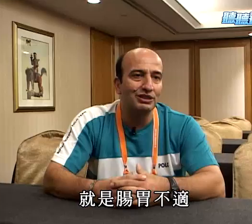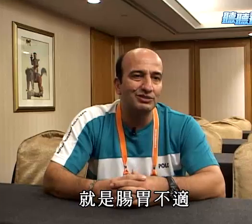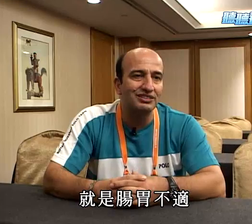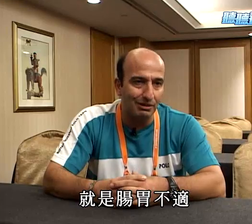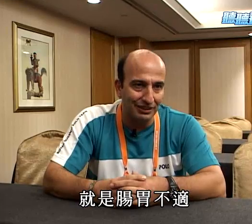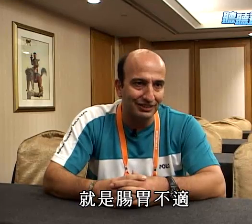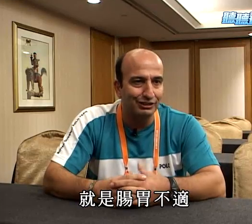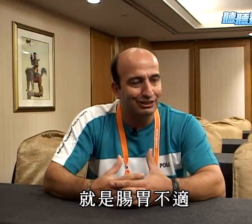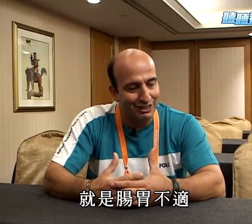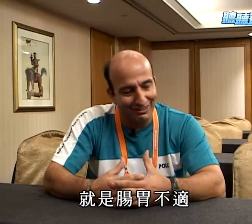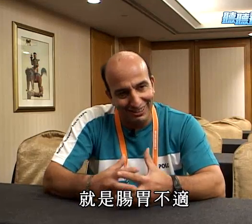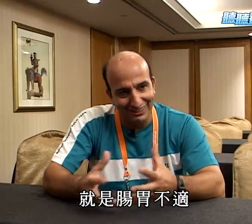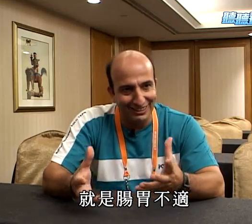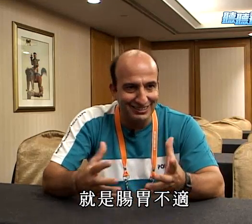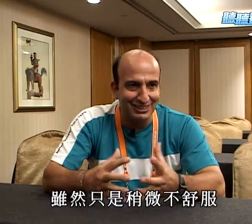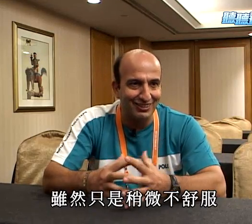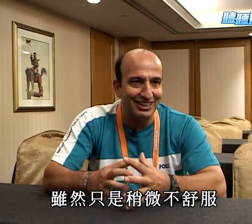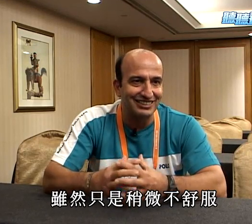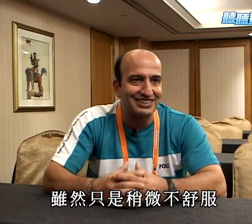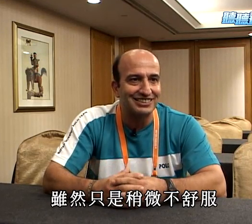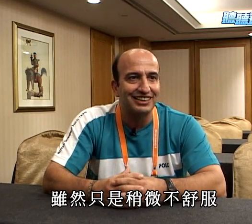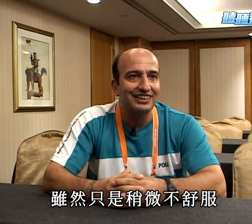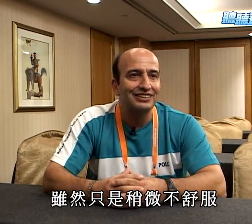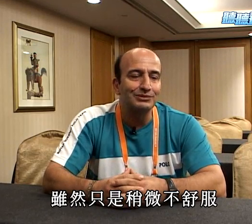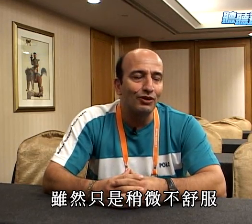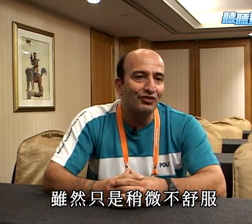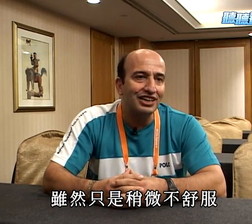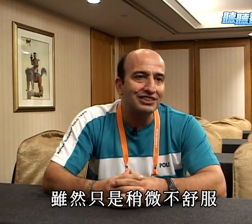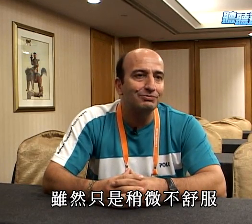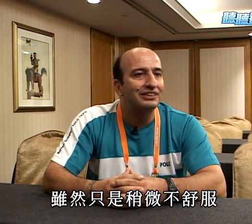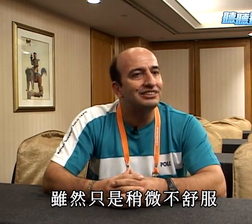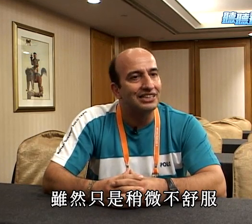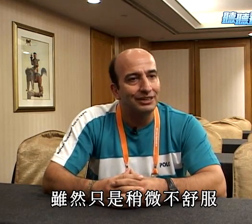with stomach. You get diarrhea and such things. It's small things, but the time